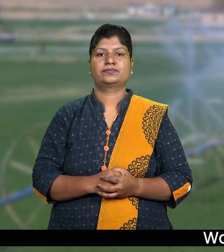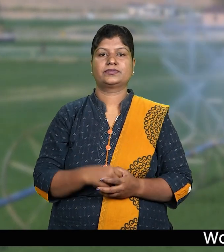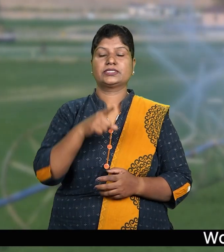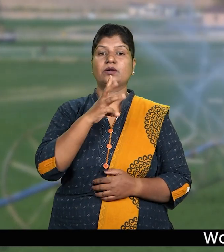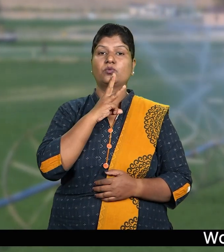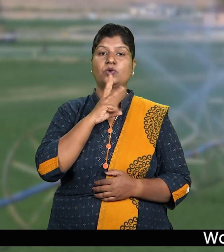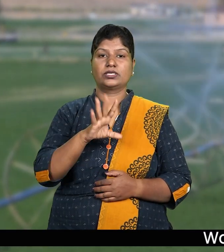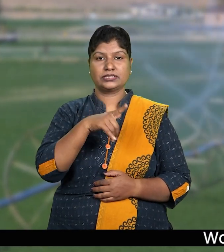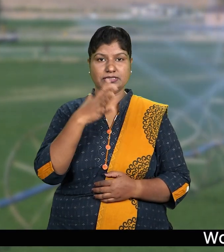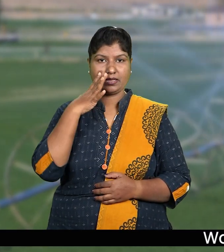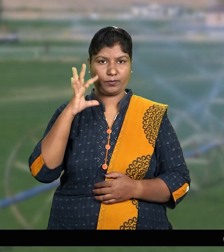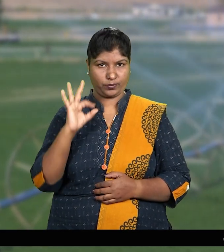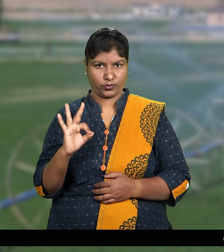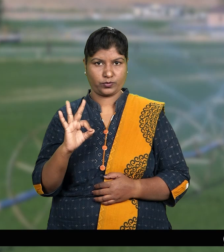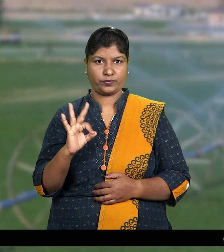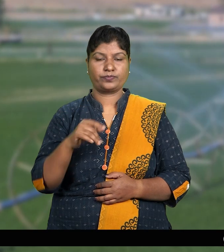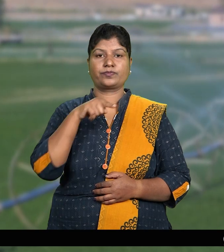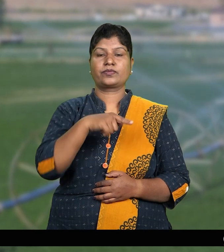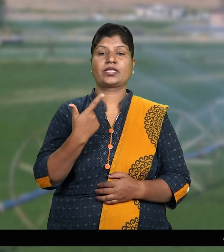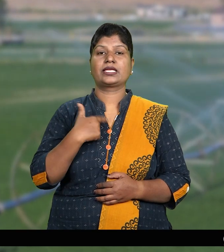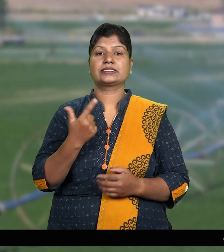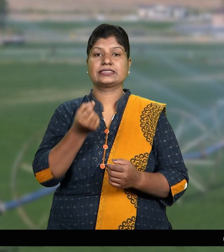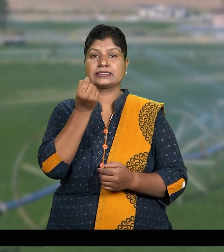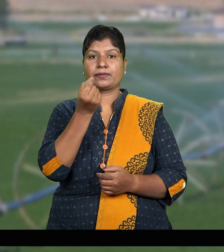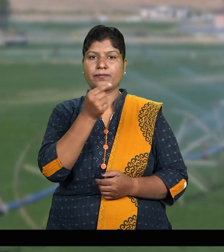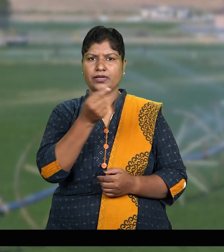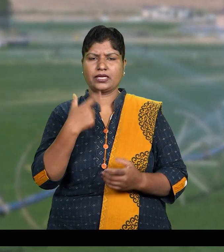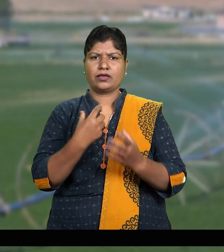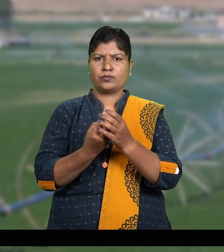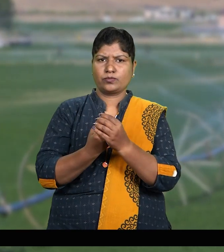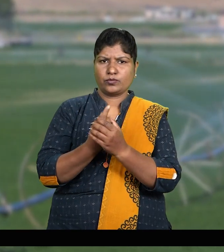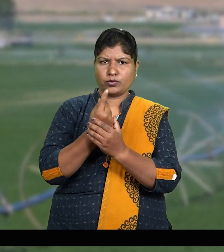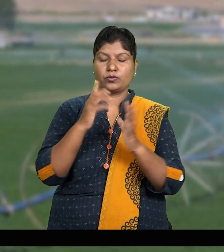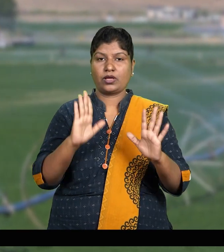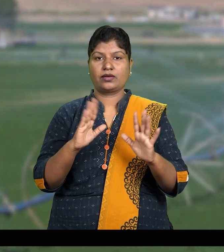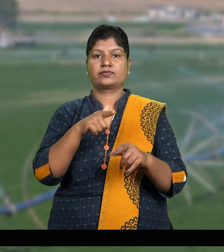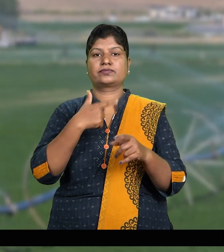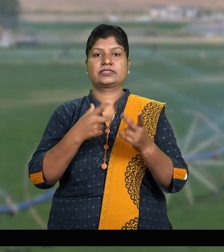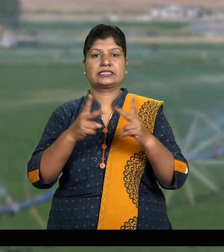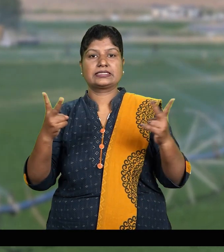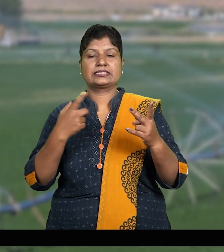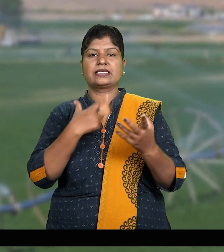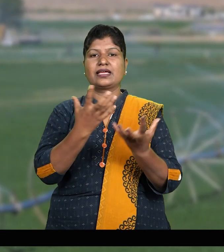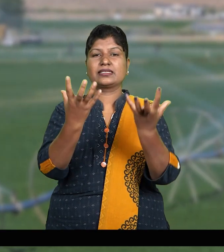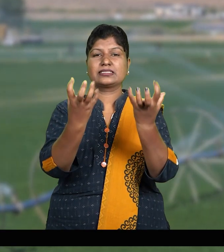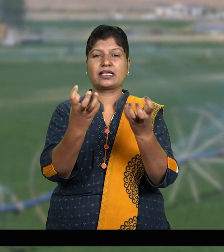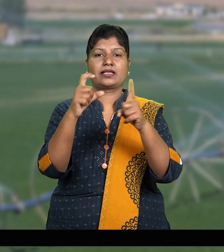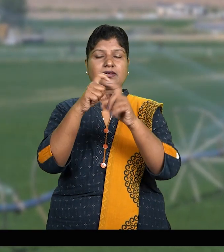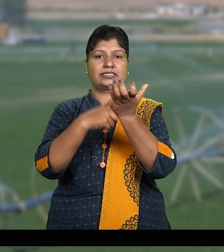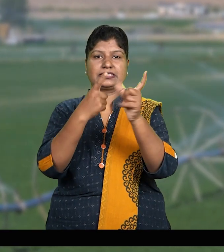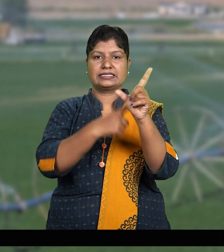Water is essential because germination of seeds does not take place under dry